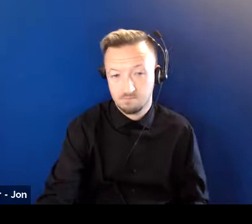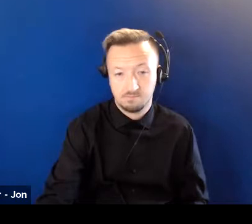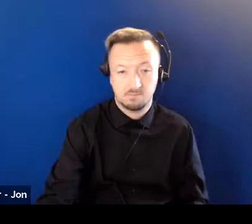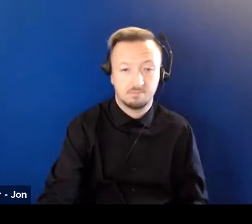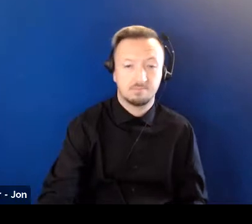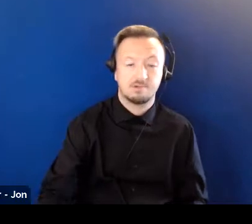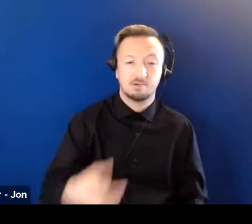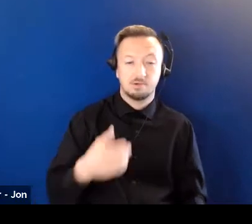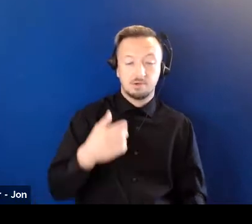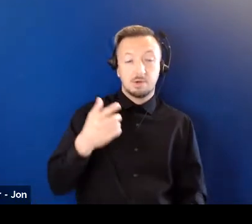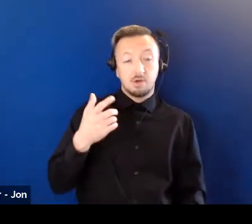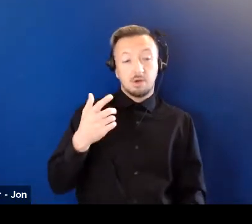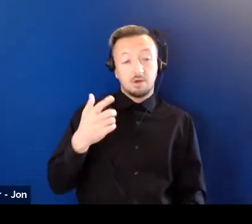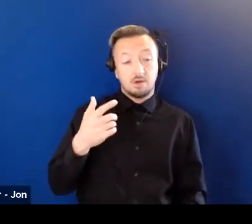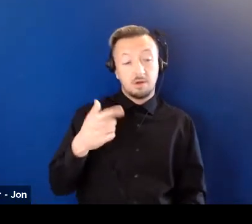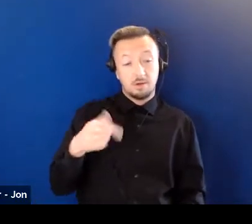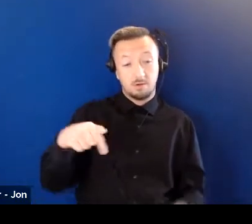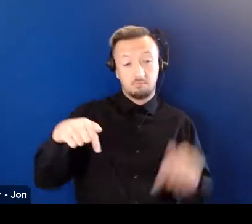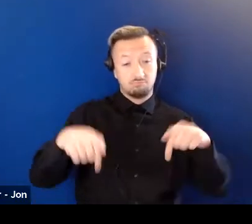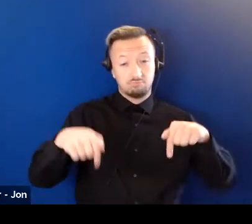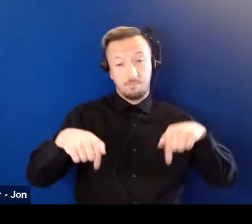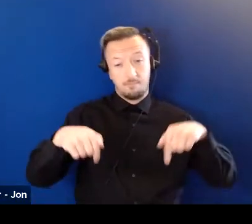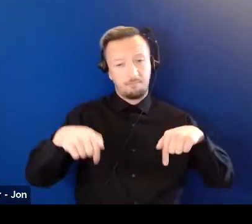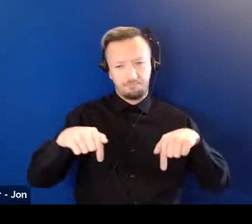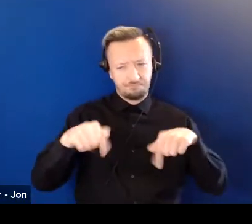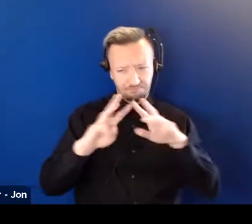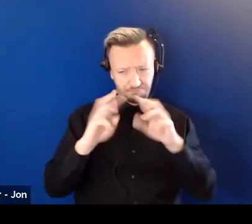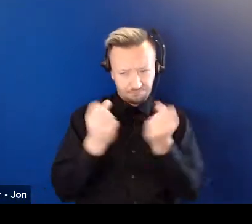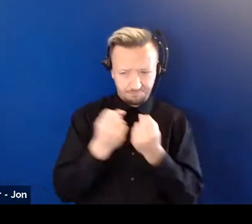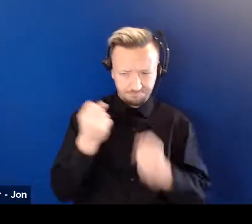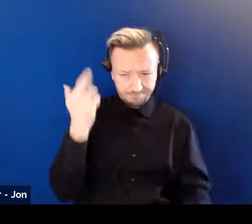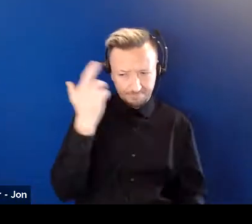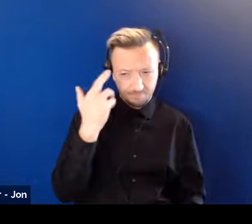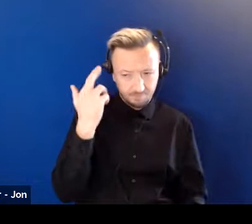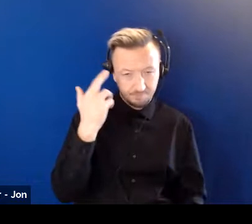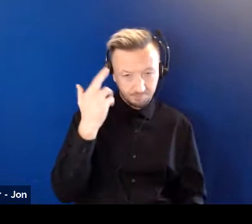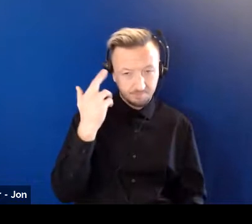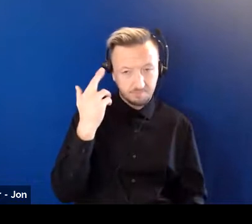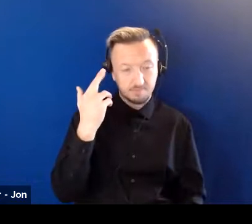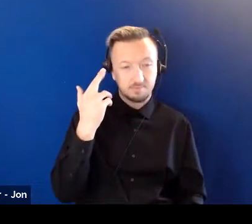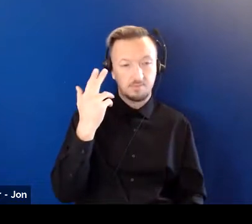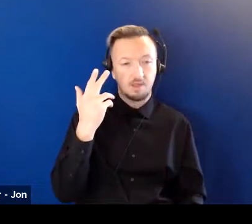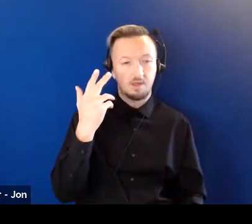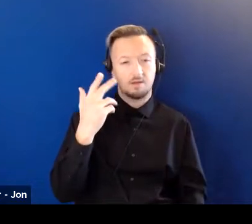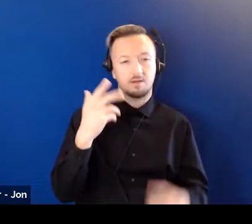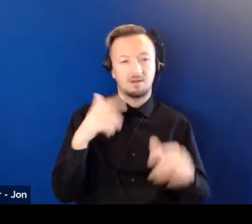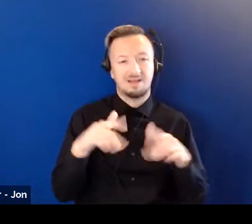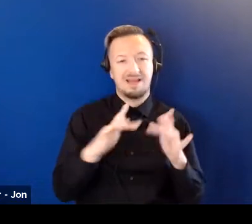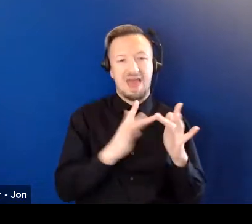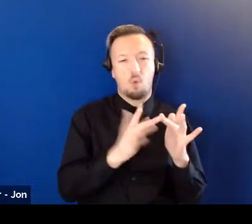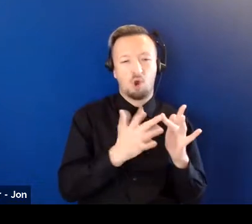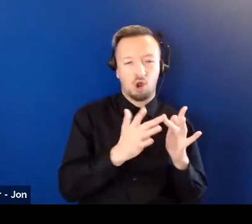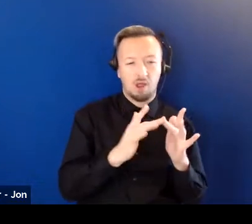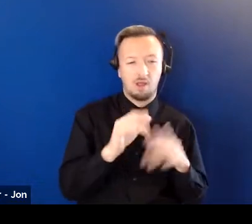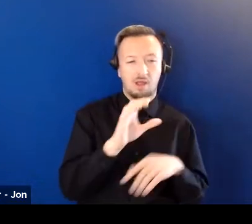And really the reason we're presenting this workshop is as a network, meaning the Colorado Silk,